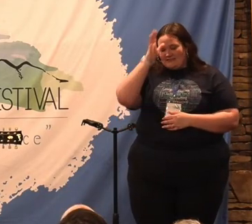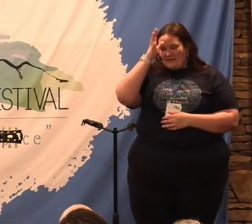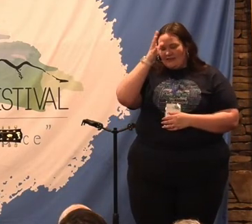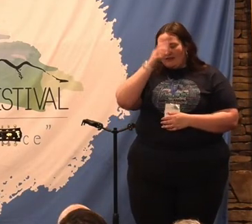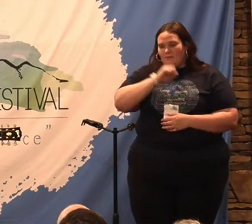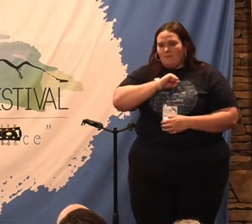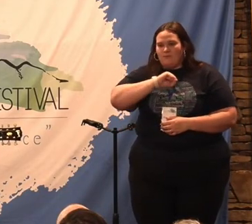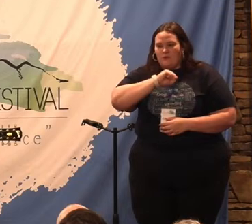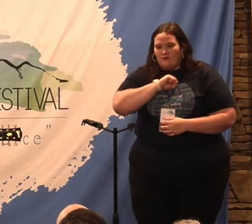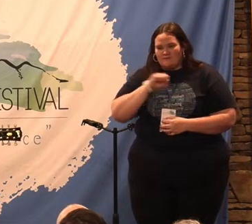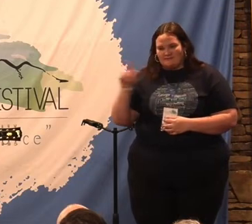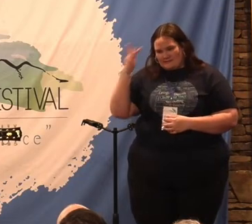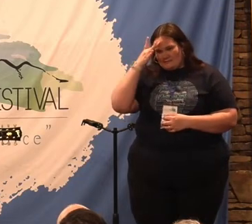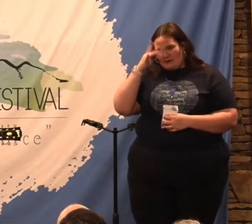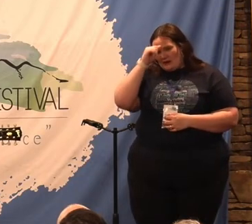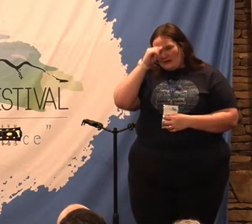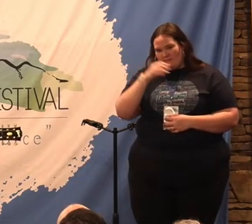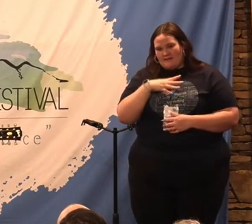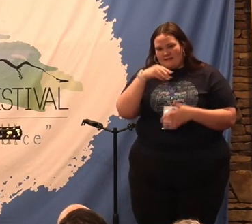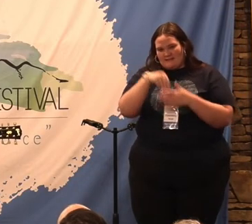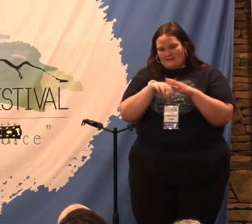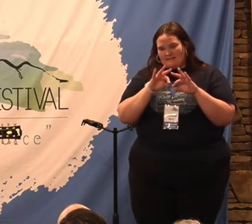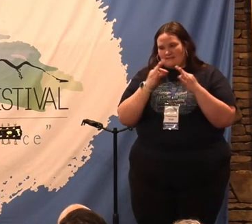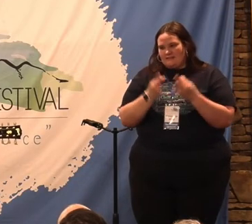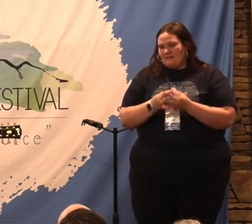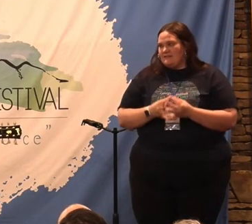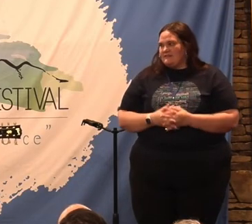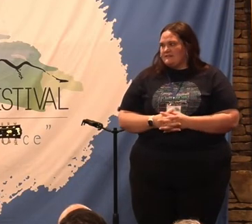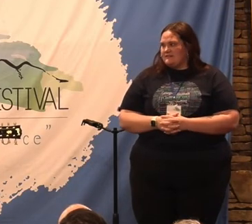Your daddy's the smartest man in this family.